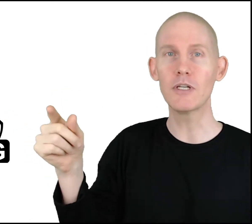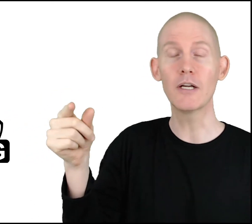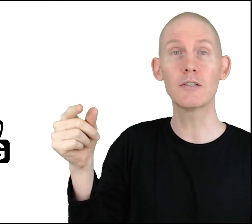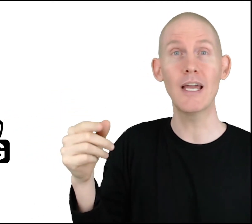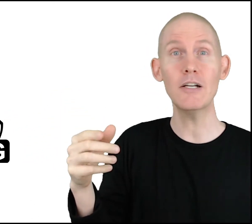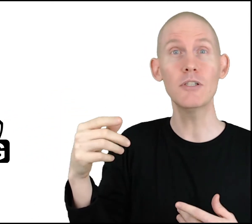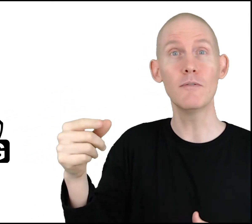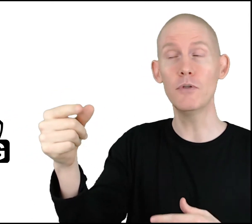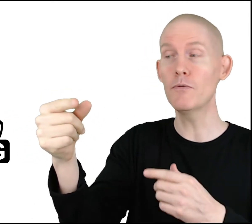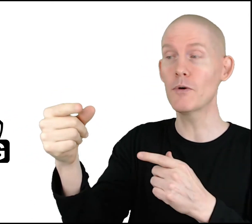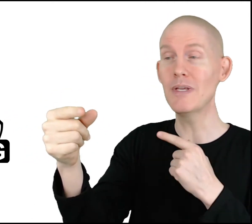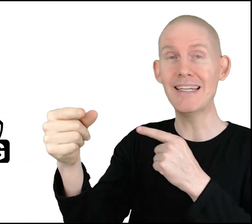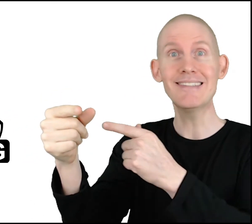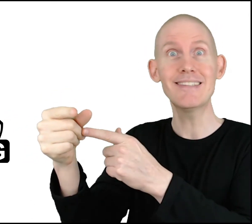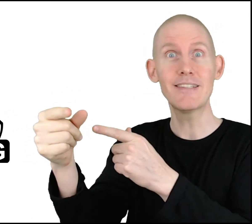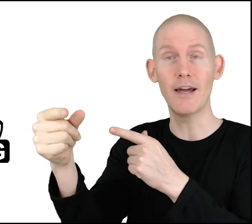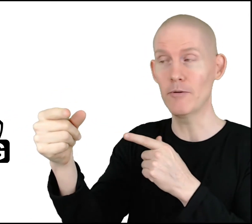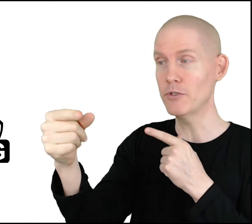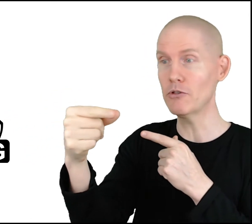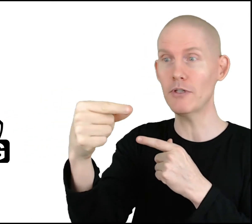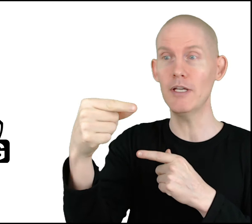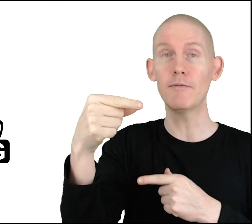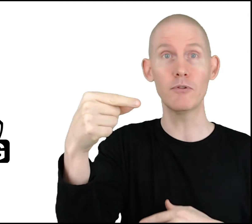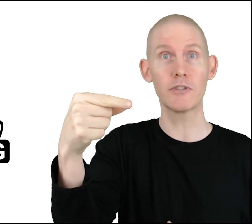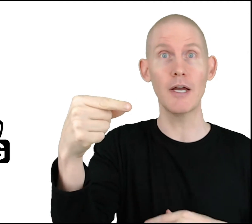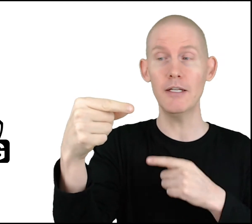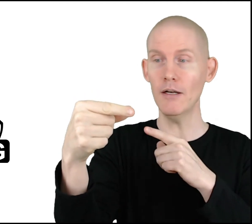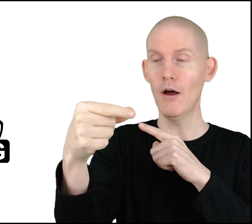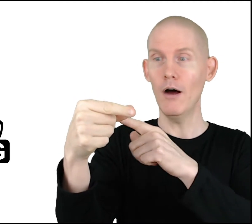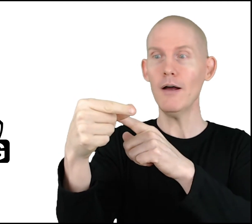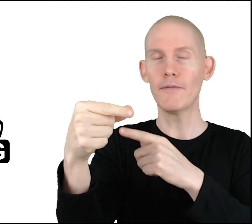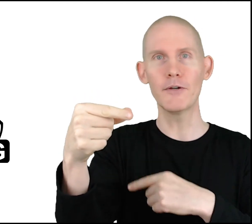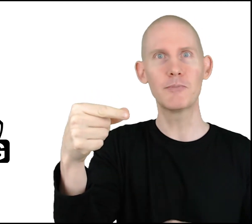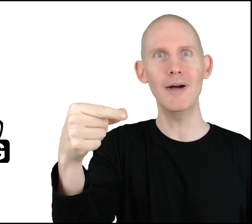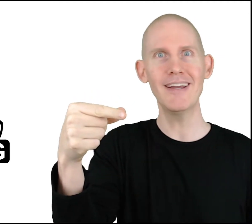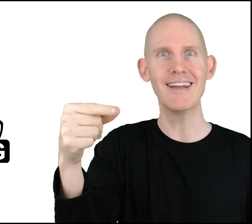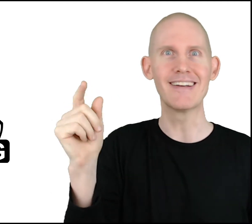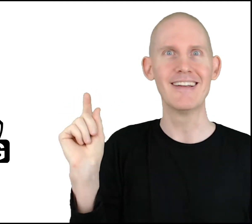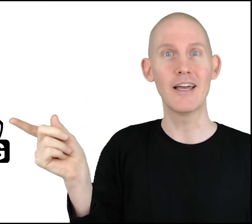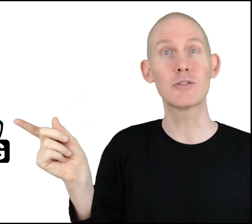it's actually a view from the inside. When you're looking, if you signed it, there's my hand. That's